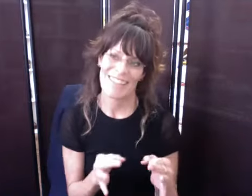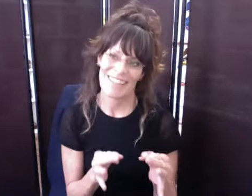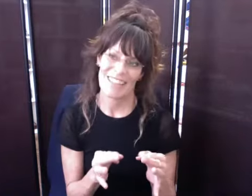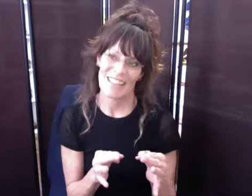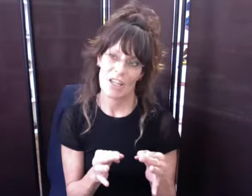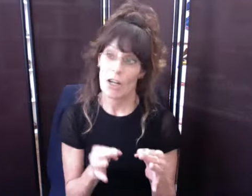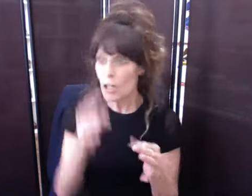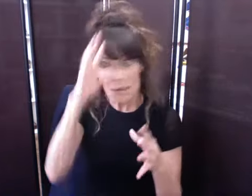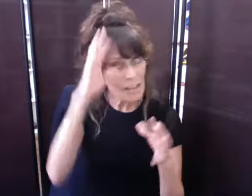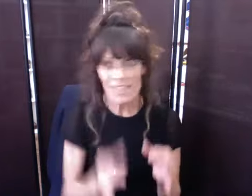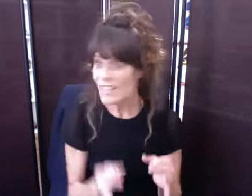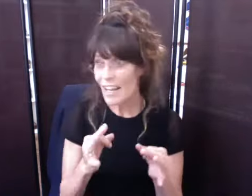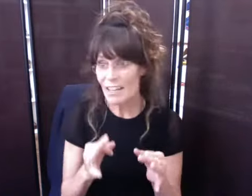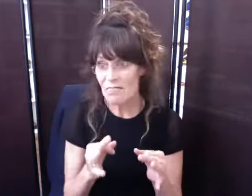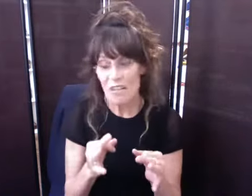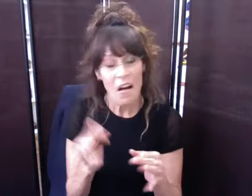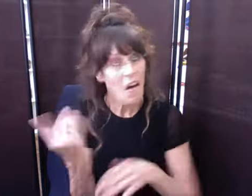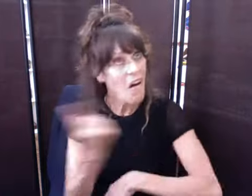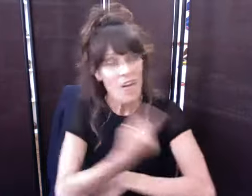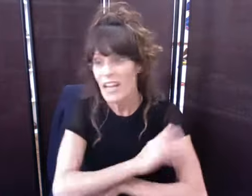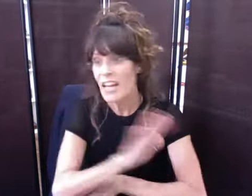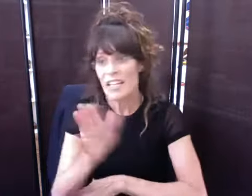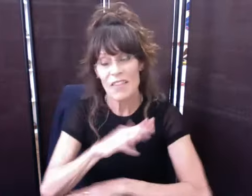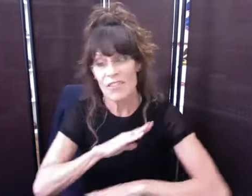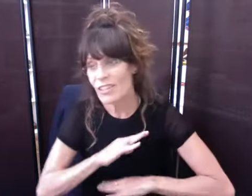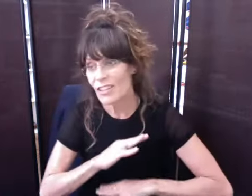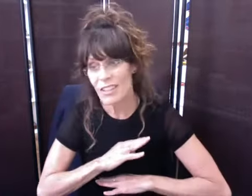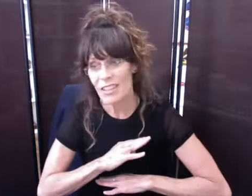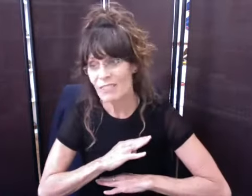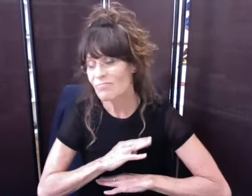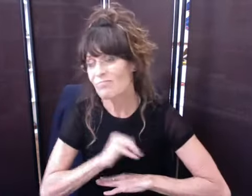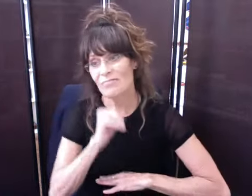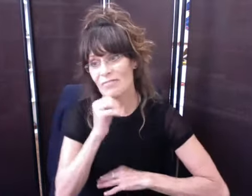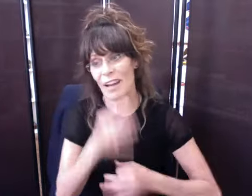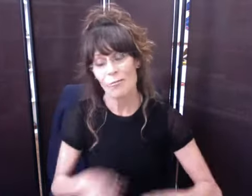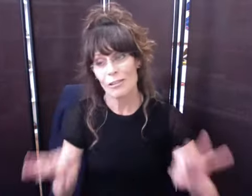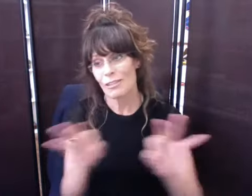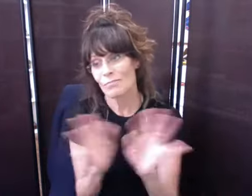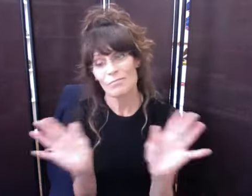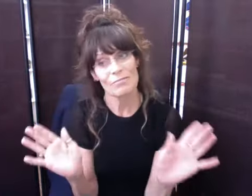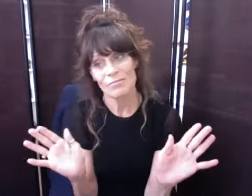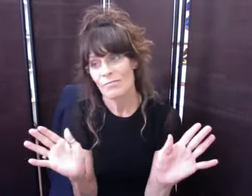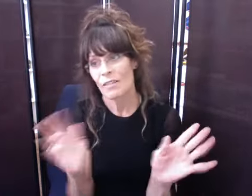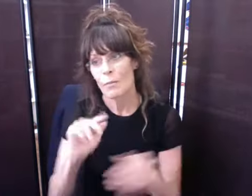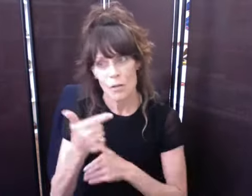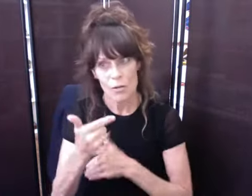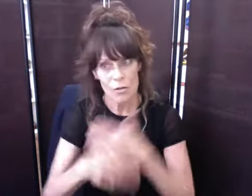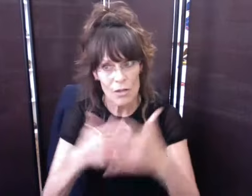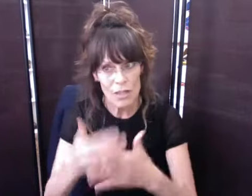all day long and never fulfill them, and it doesn't do you any good. We take this 3rd step prayer, and really what we're doing, Mike,